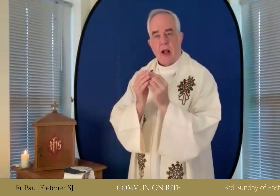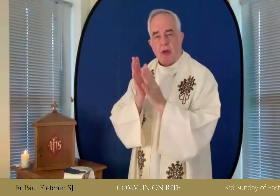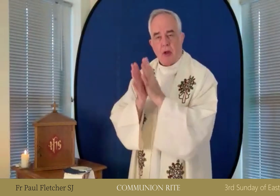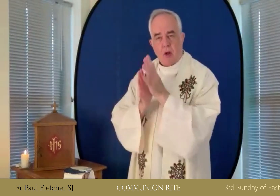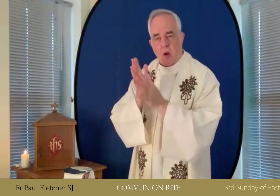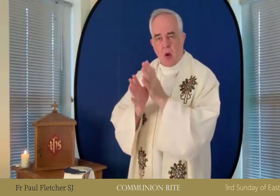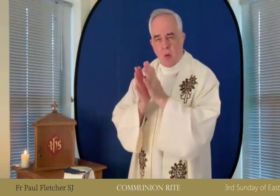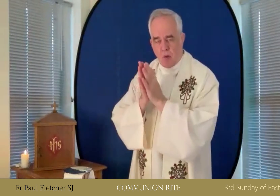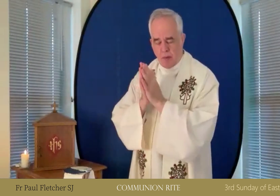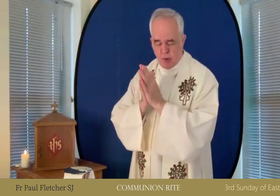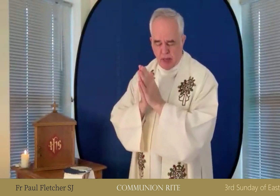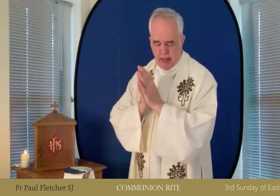Together we pray.